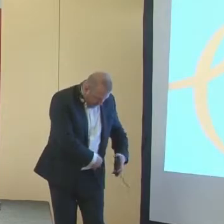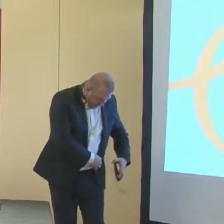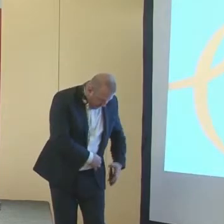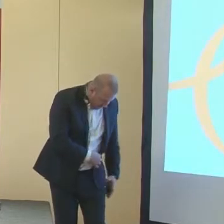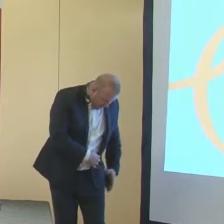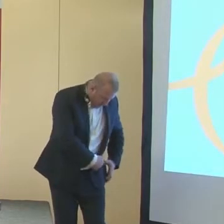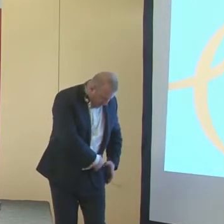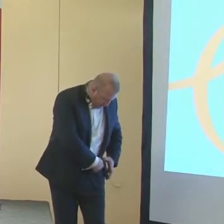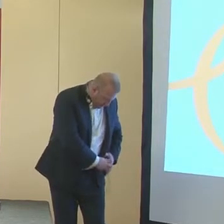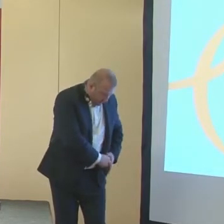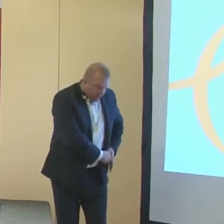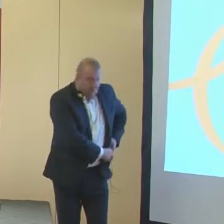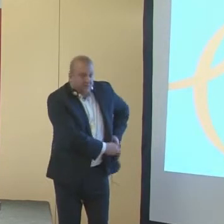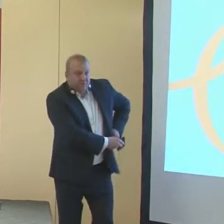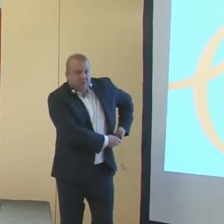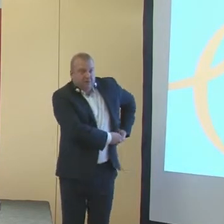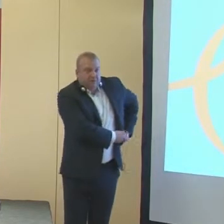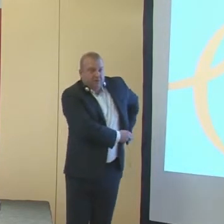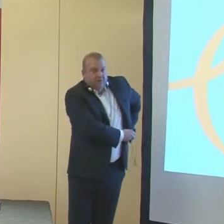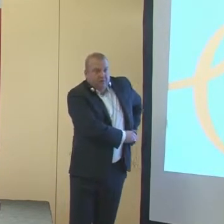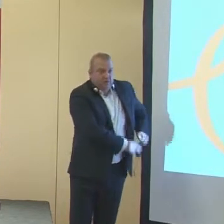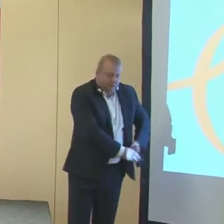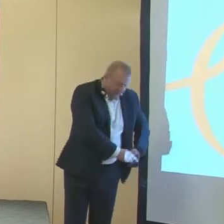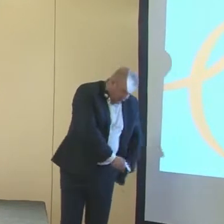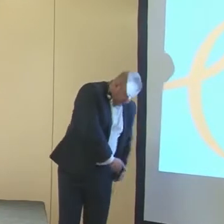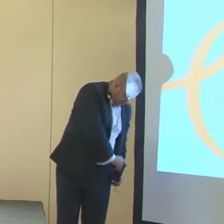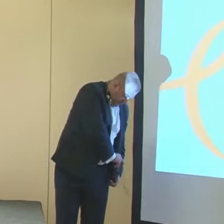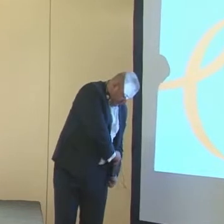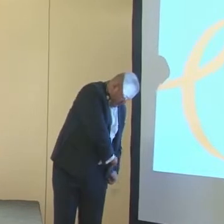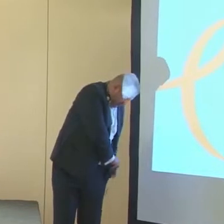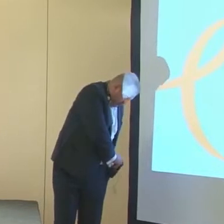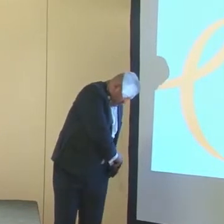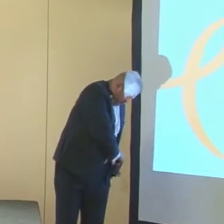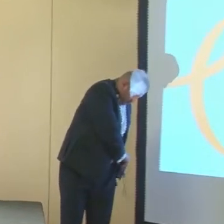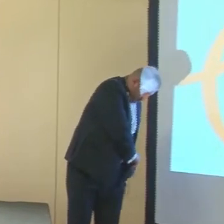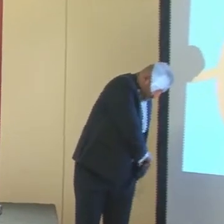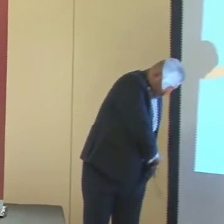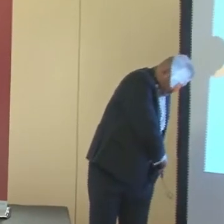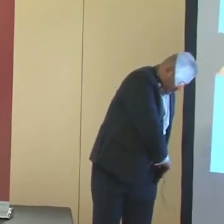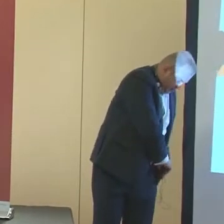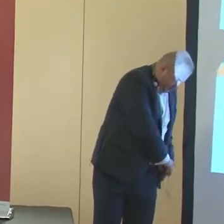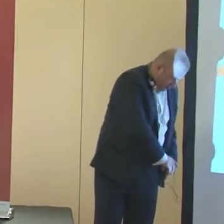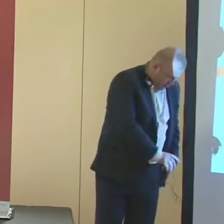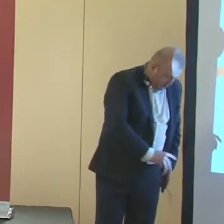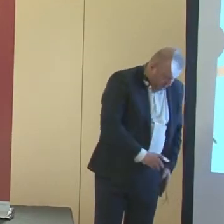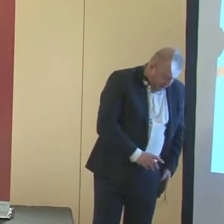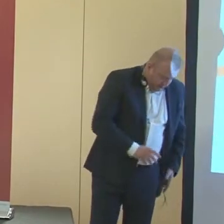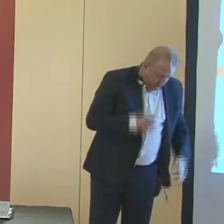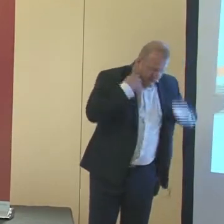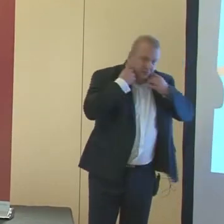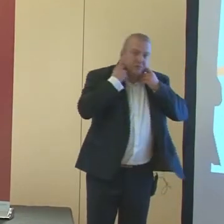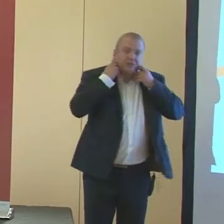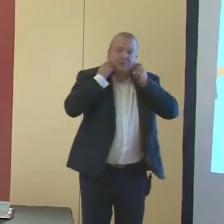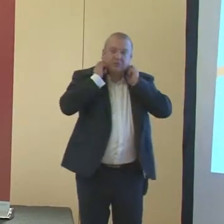And now I'd like to invite and introduce Ms. Marcella Turner